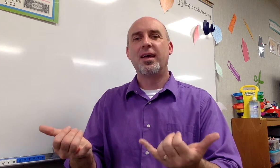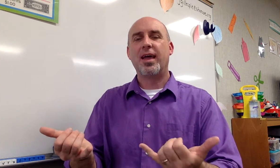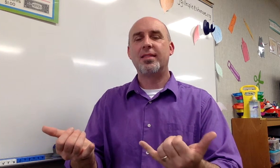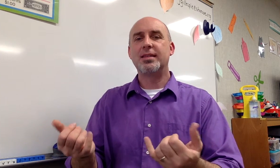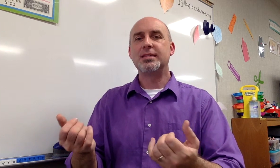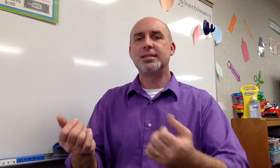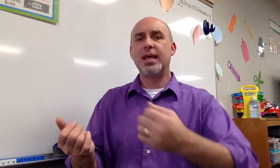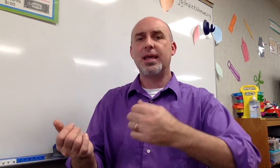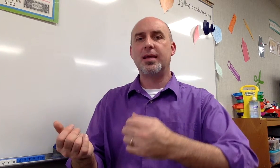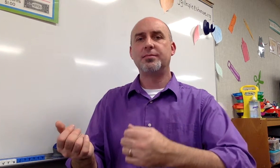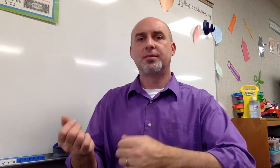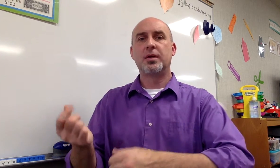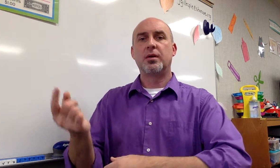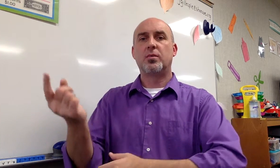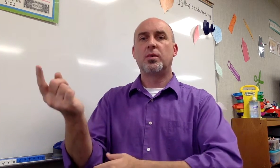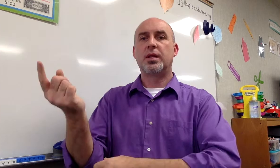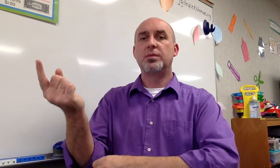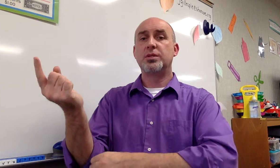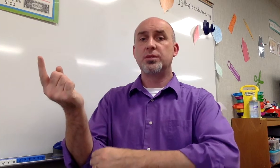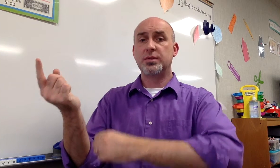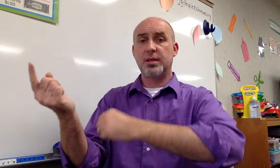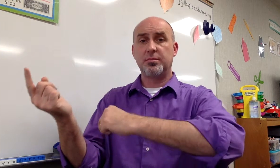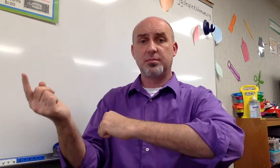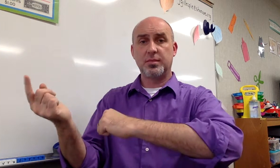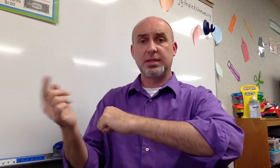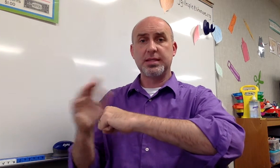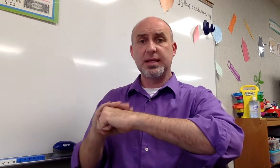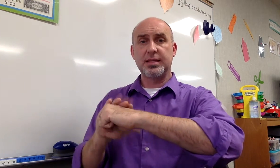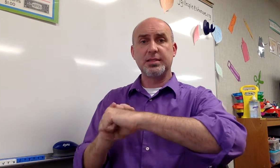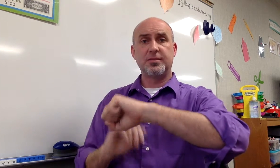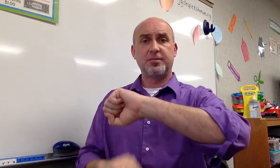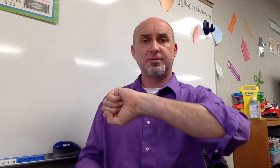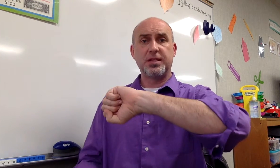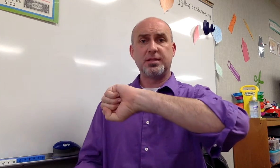And then day, what I'm going to do is I'm going to take this fist,